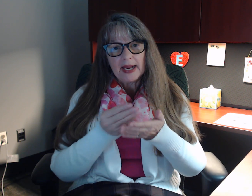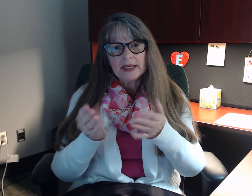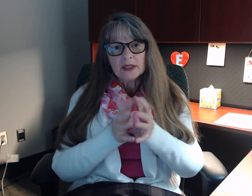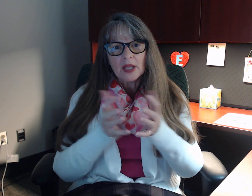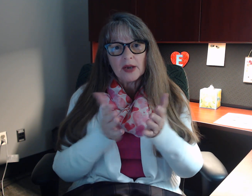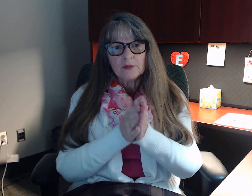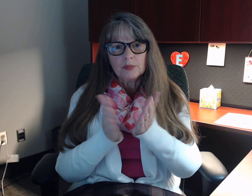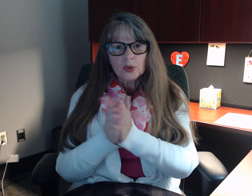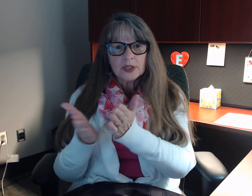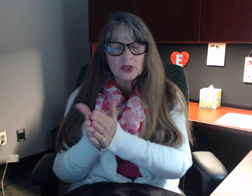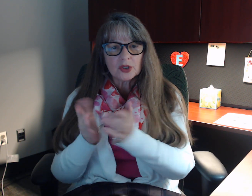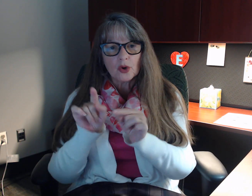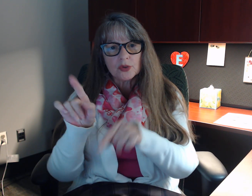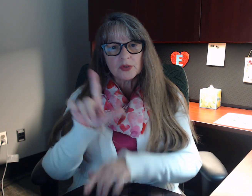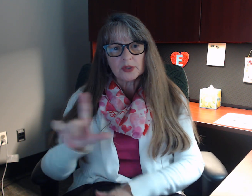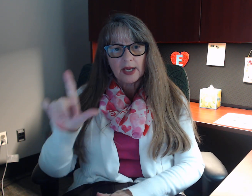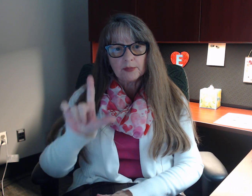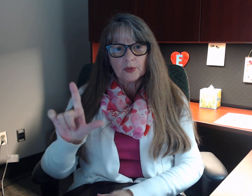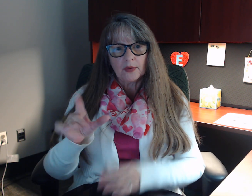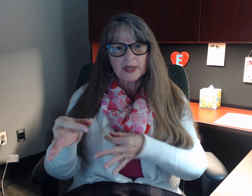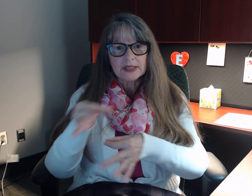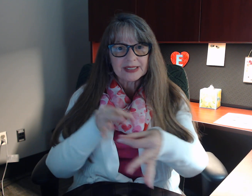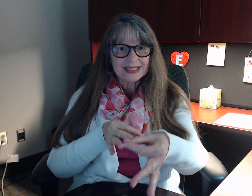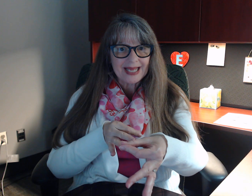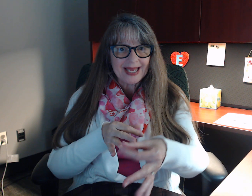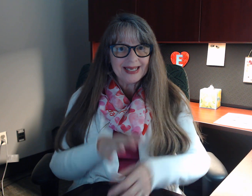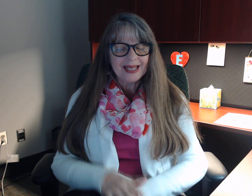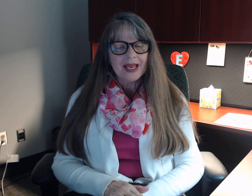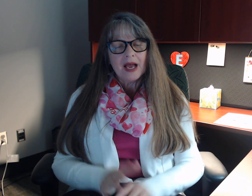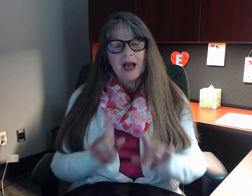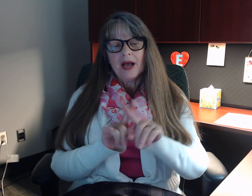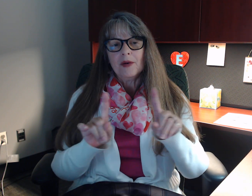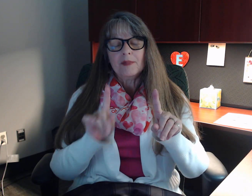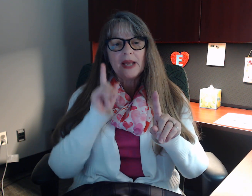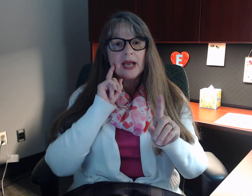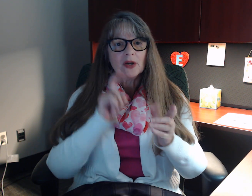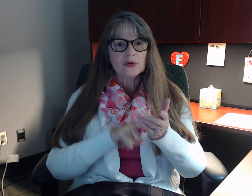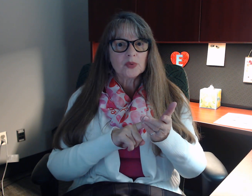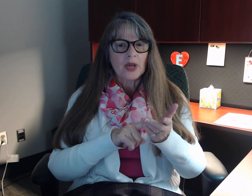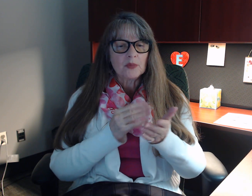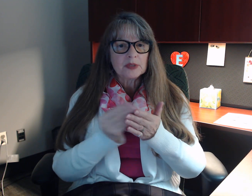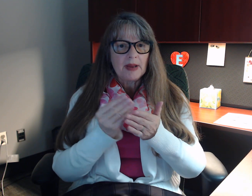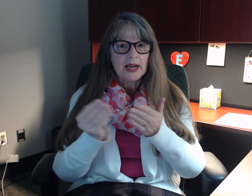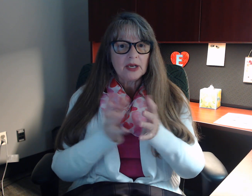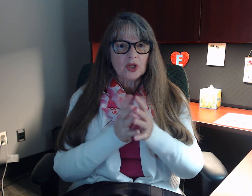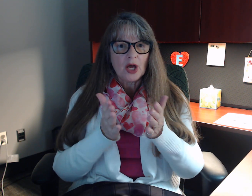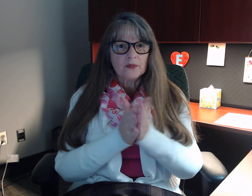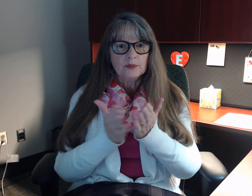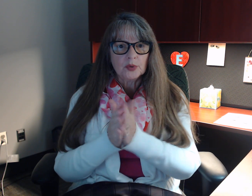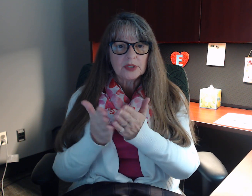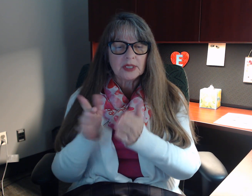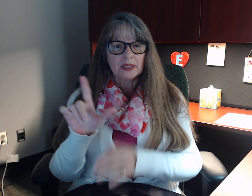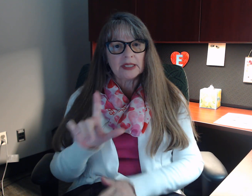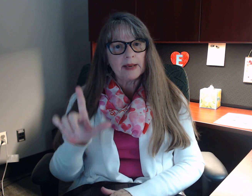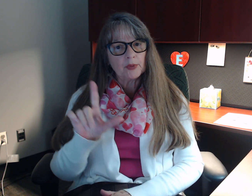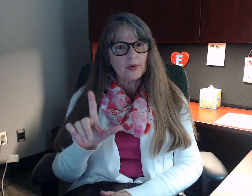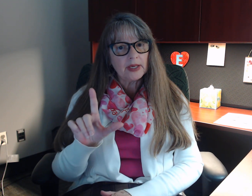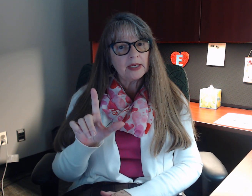a lot of books, go to the library instead. But I noticed when I was buying a lot of books at the library,